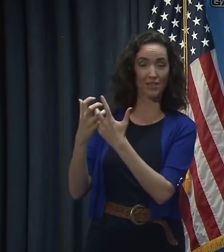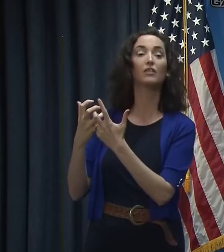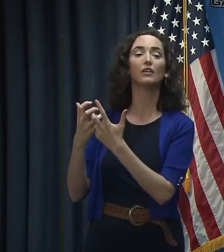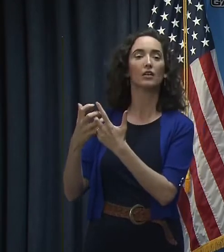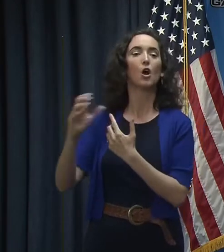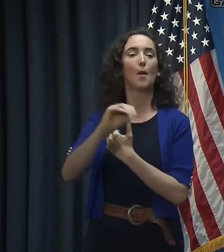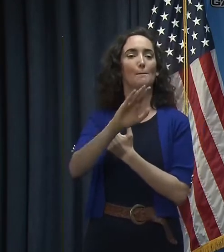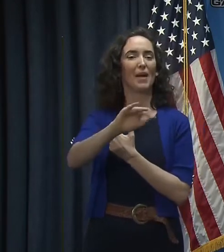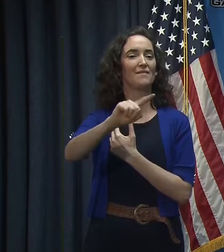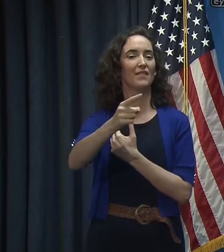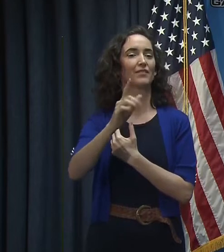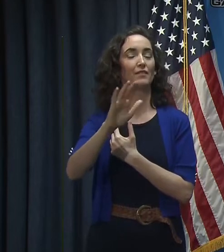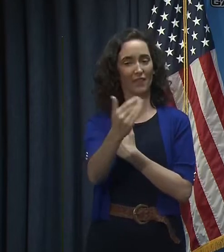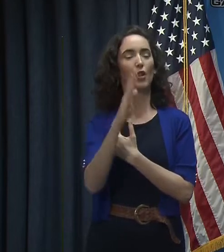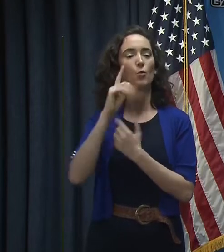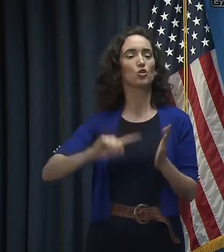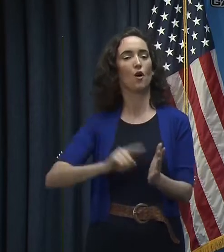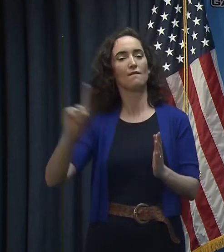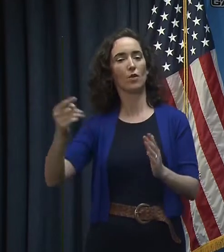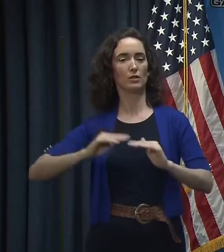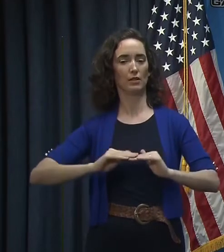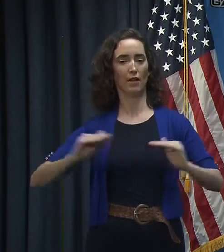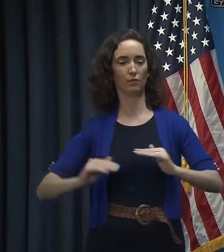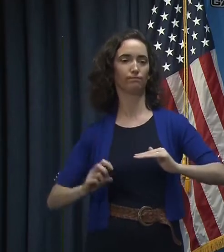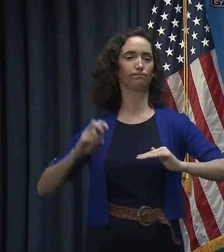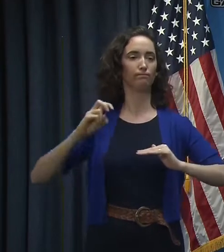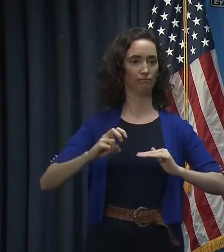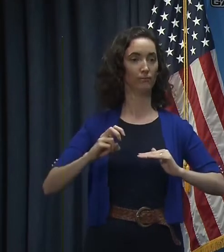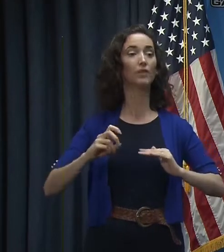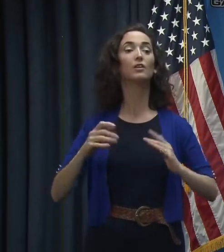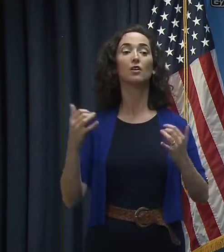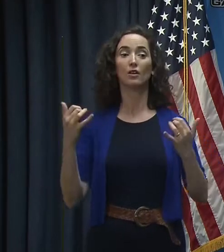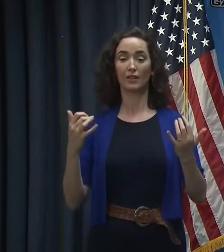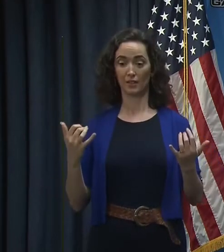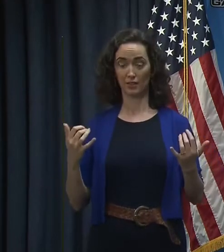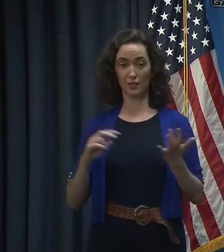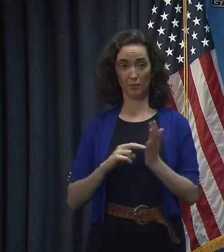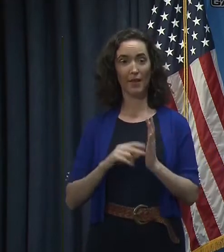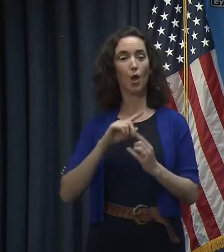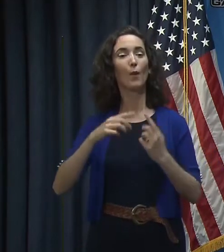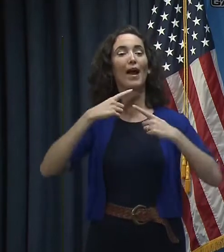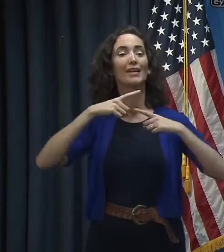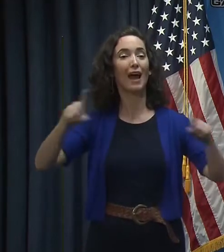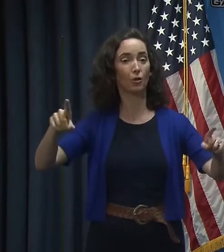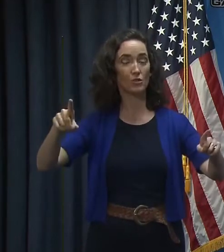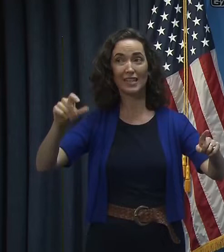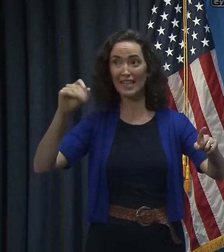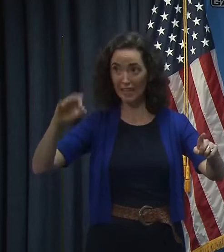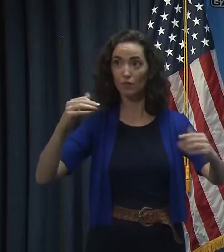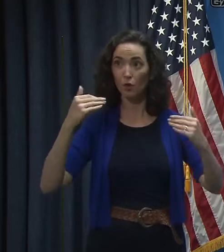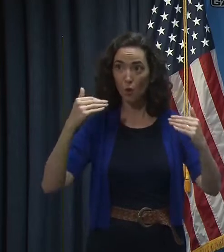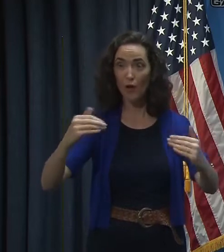15th. And if so, we will make that announcement 2 weeks from today on May the